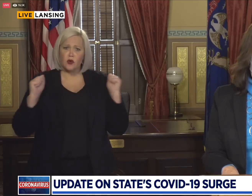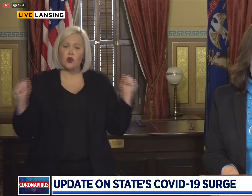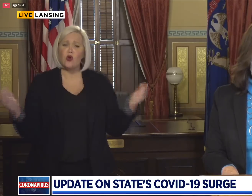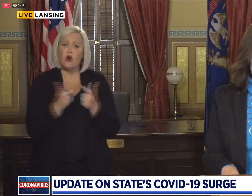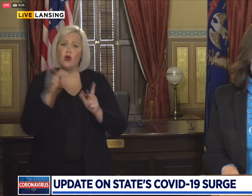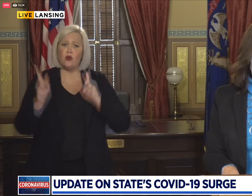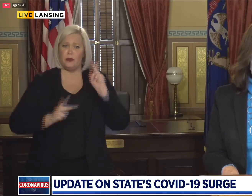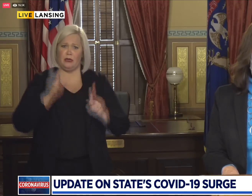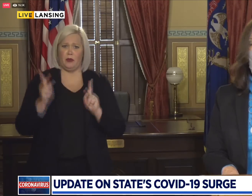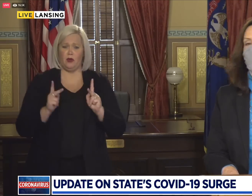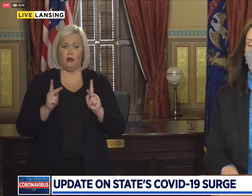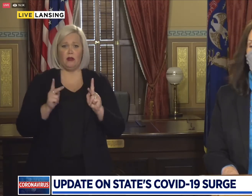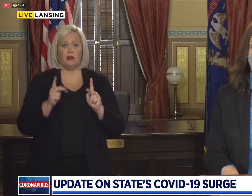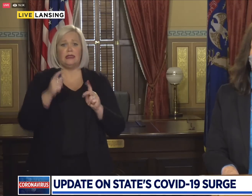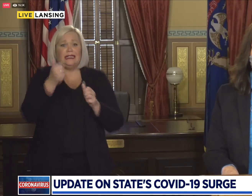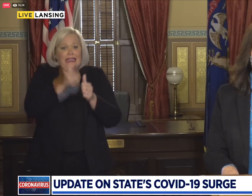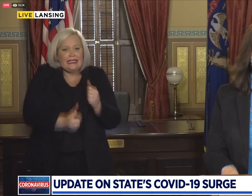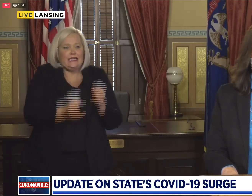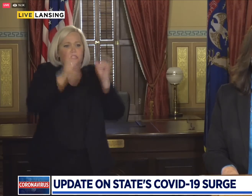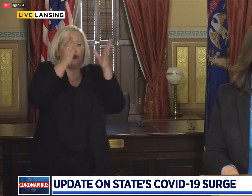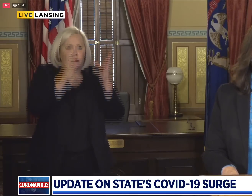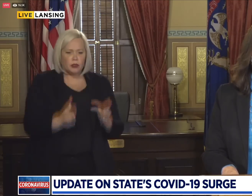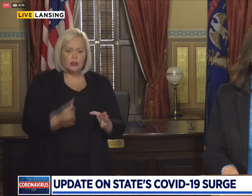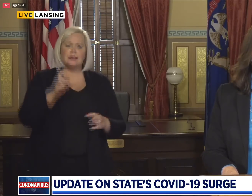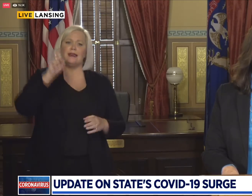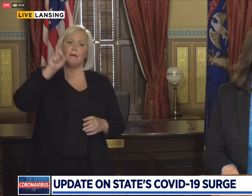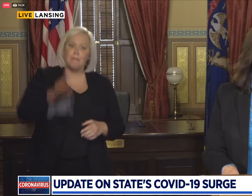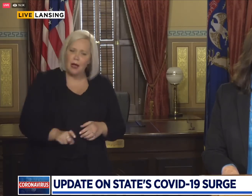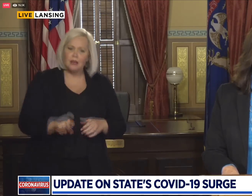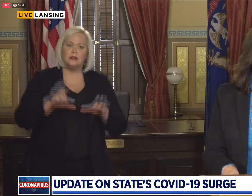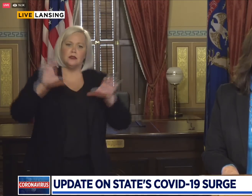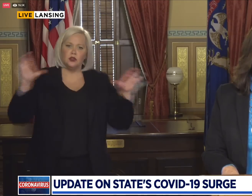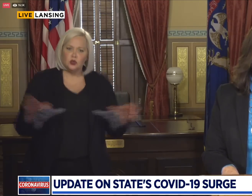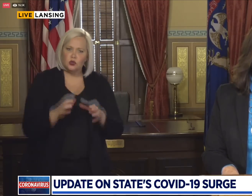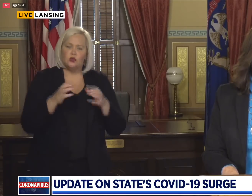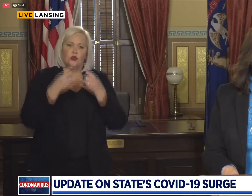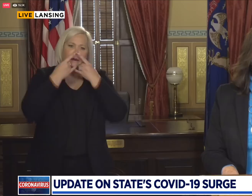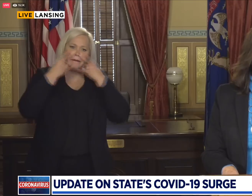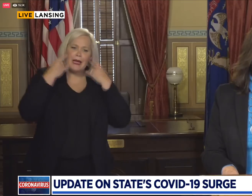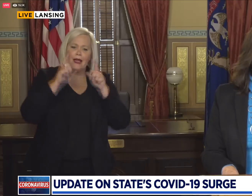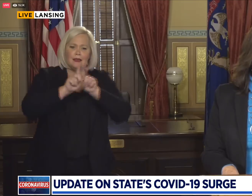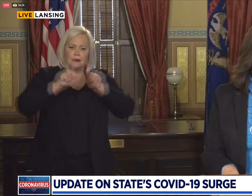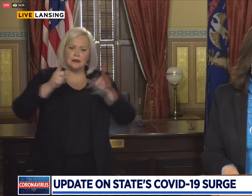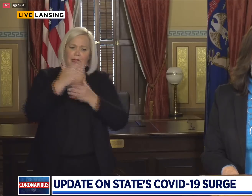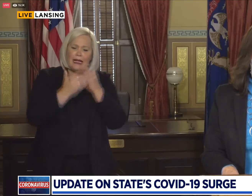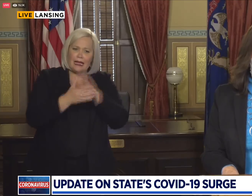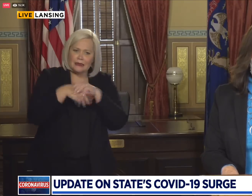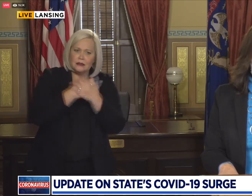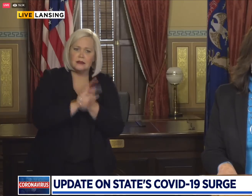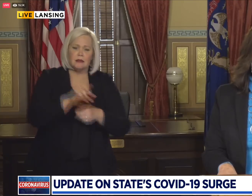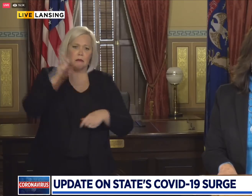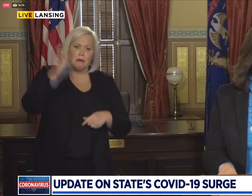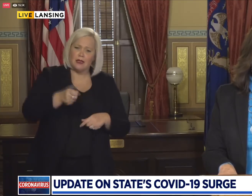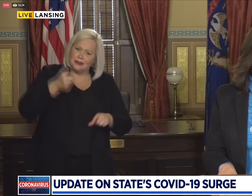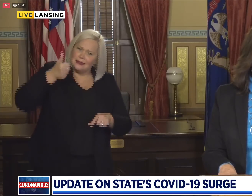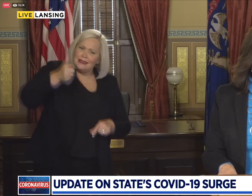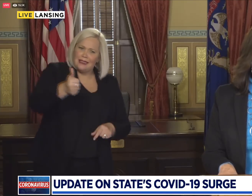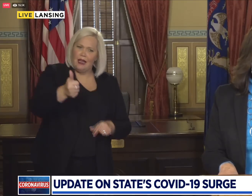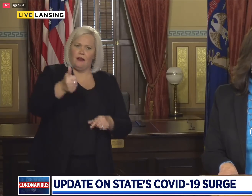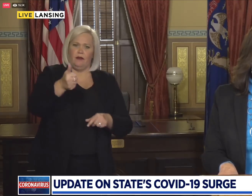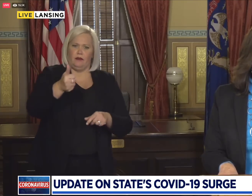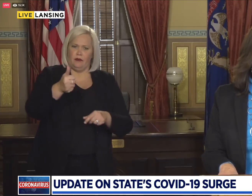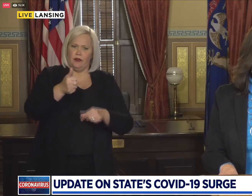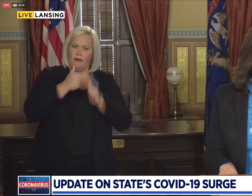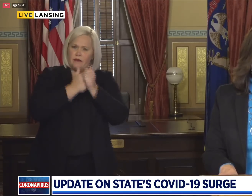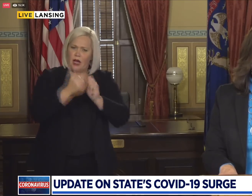to individually do their part so collectively we get through this winter, we don't overwhelm our hospital systems, and we don't